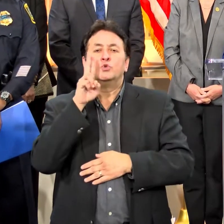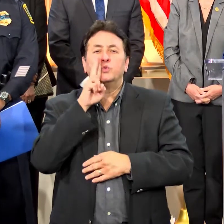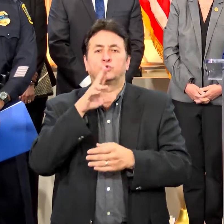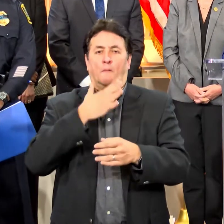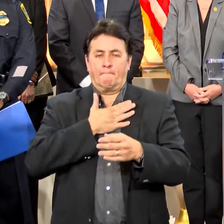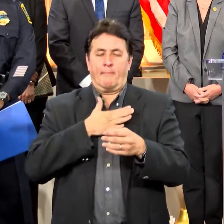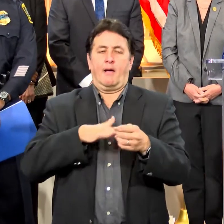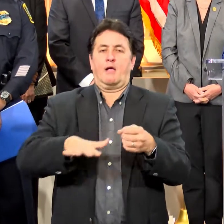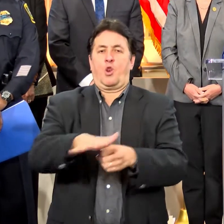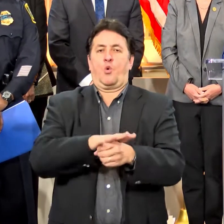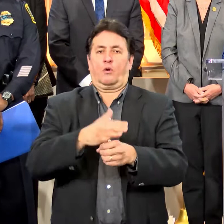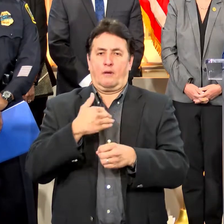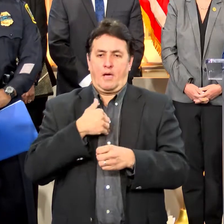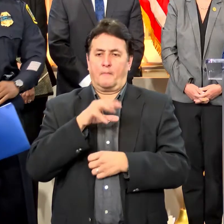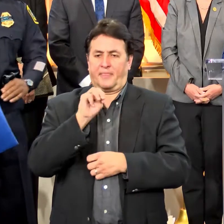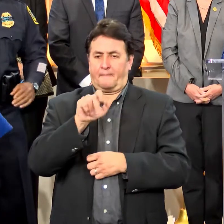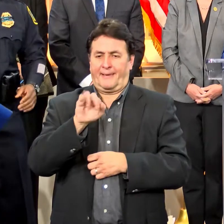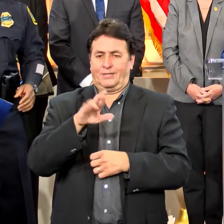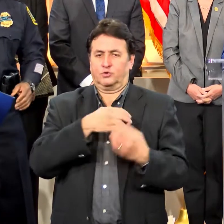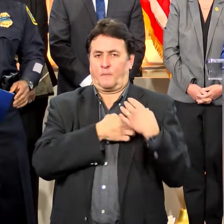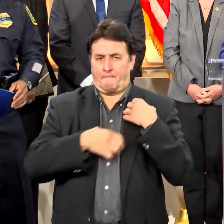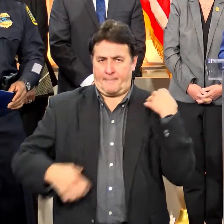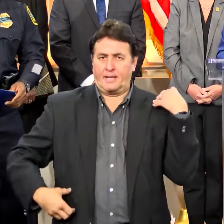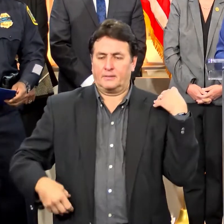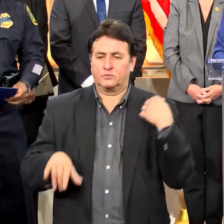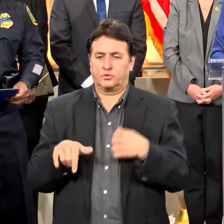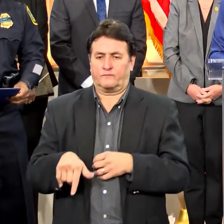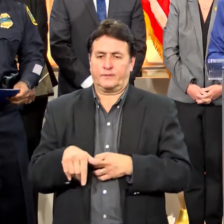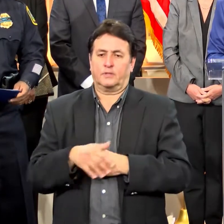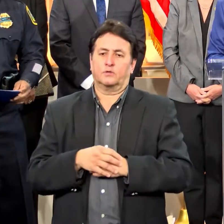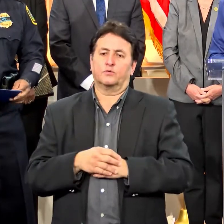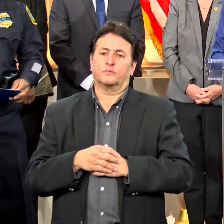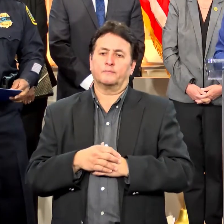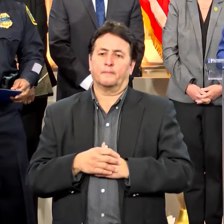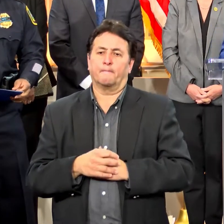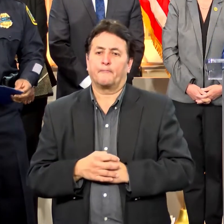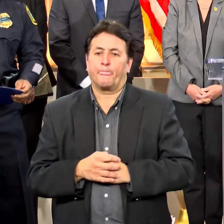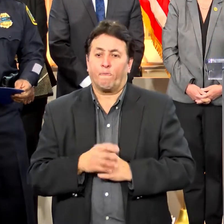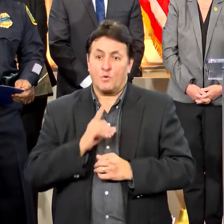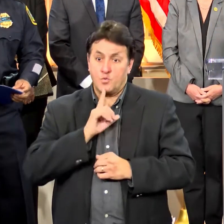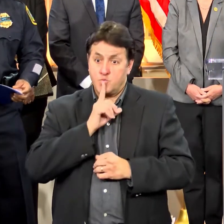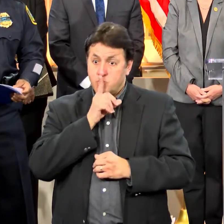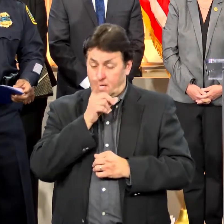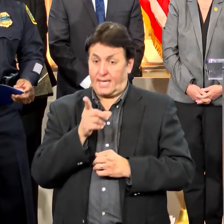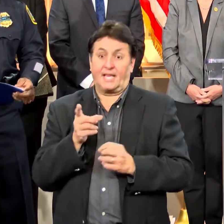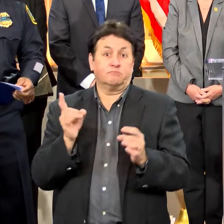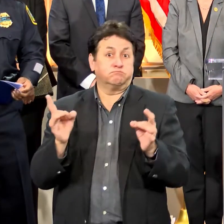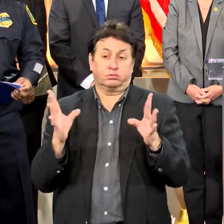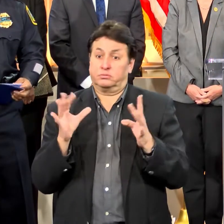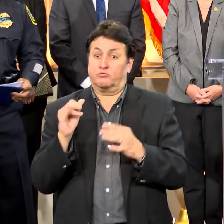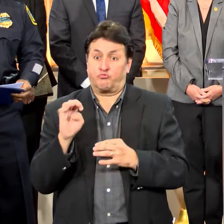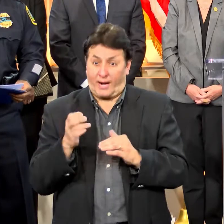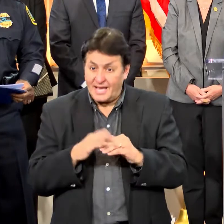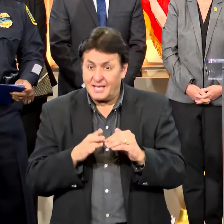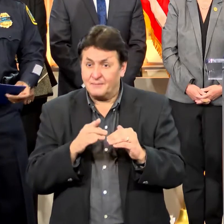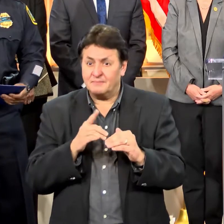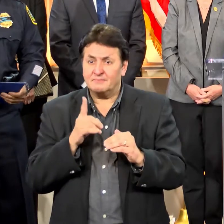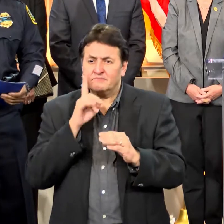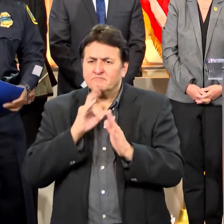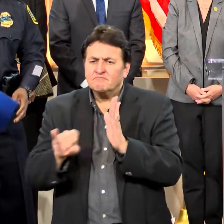the city launched a violent crime initiative that resulted in the reduction of crime in many identified